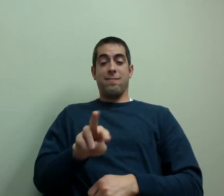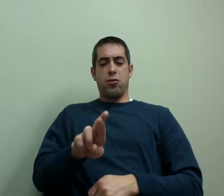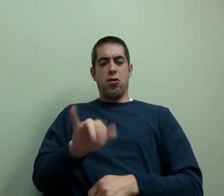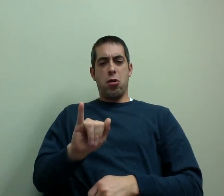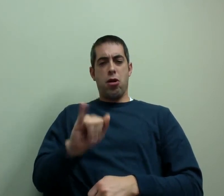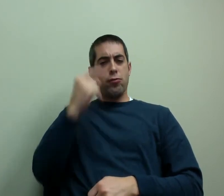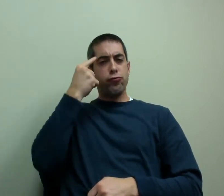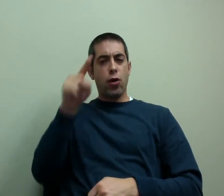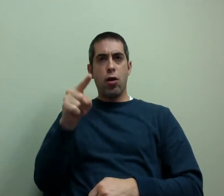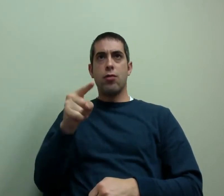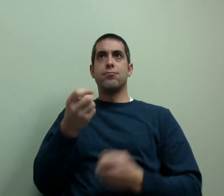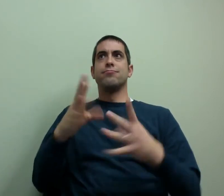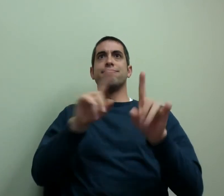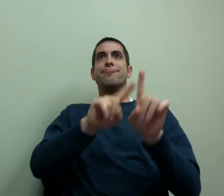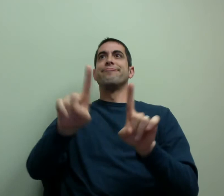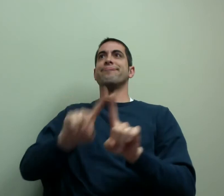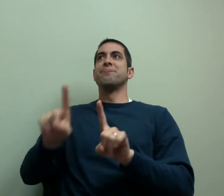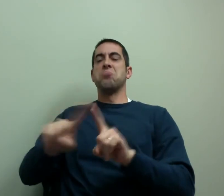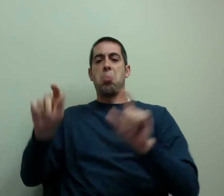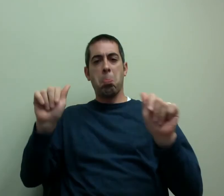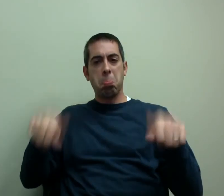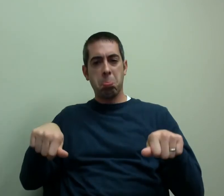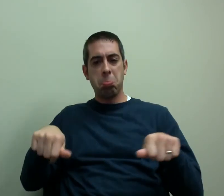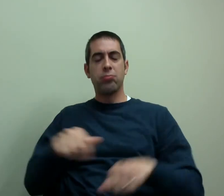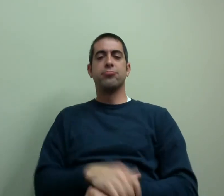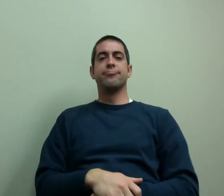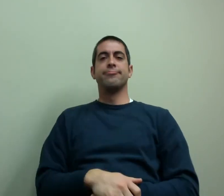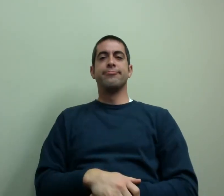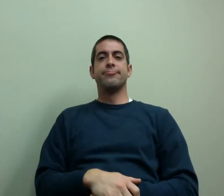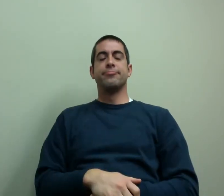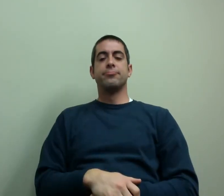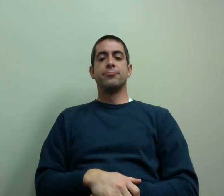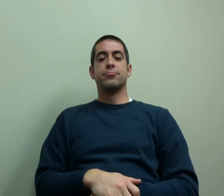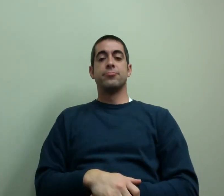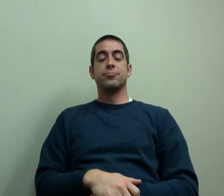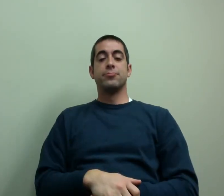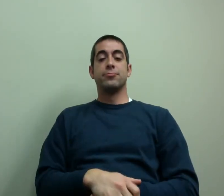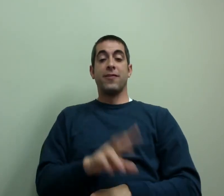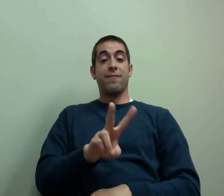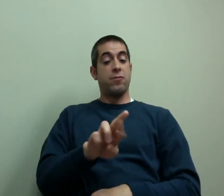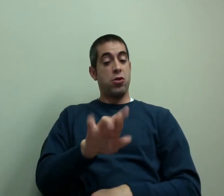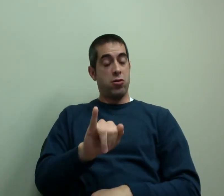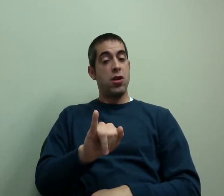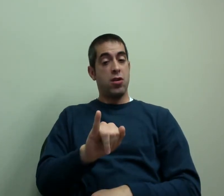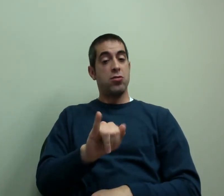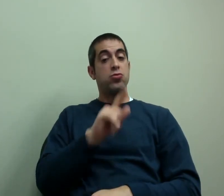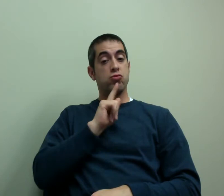VRI equipment and services. While there are many benefits to using VRI services, there are limits